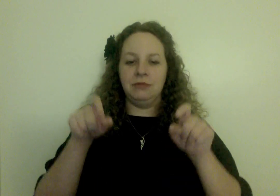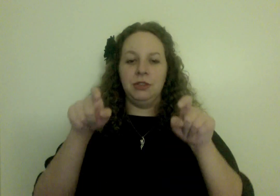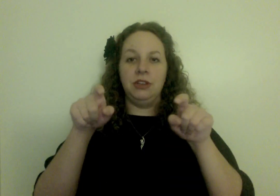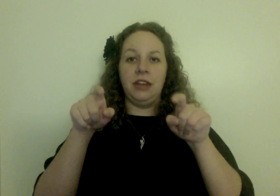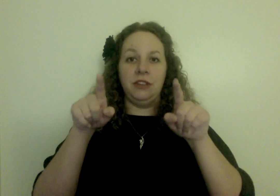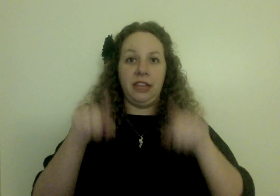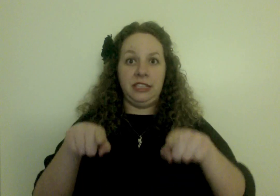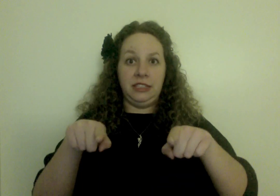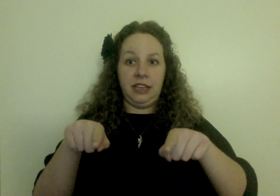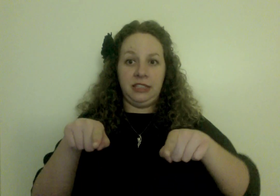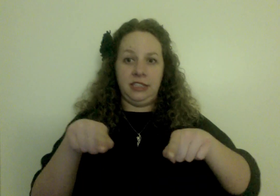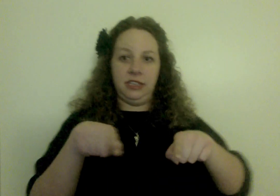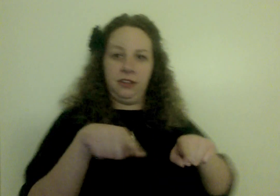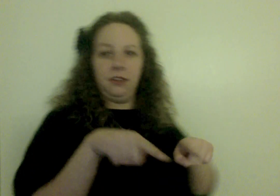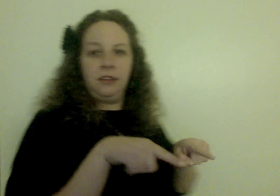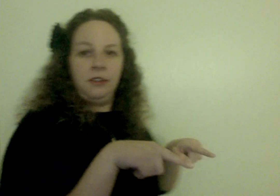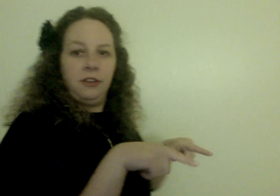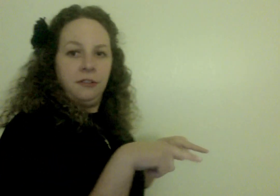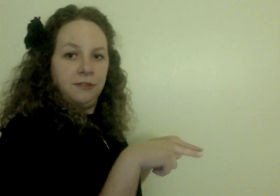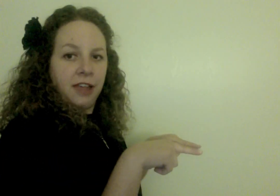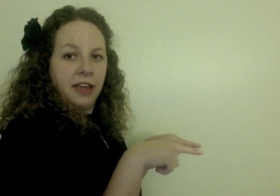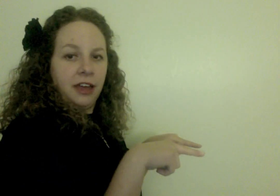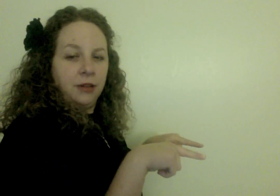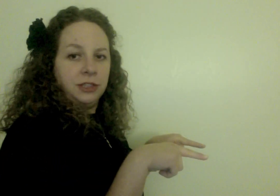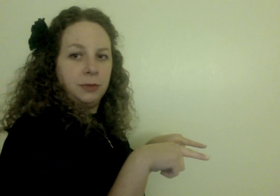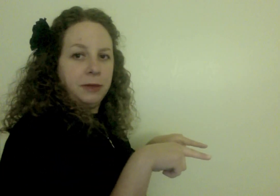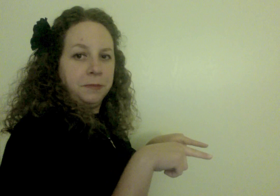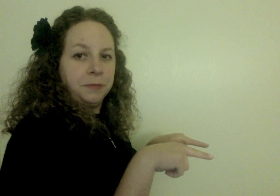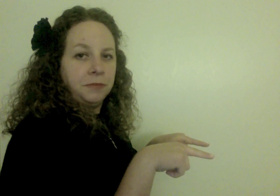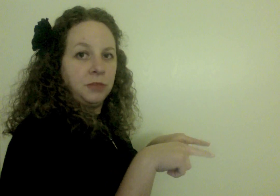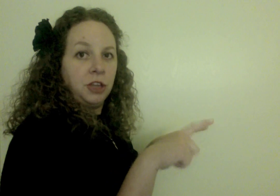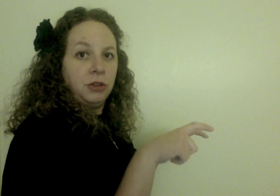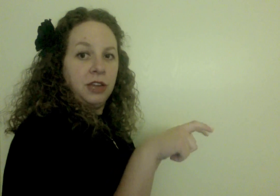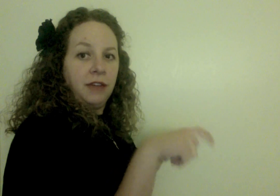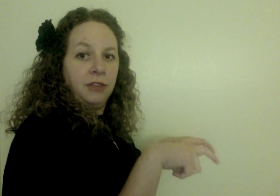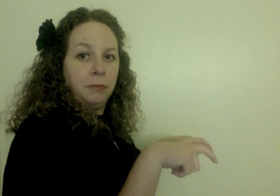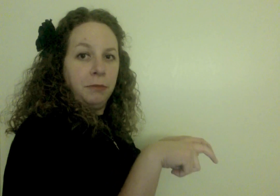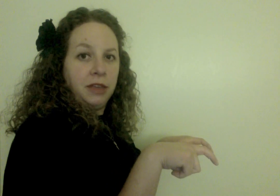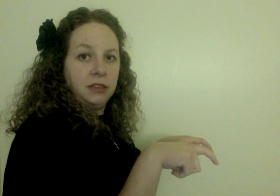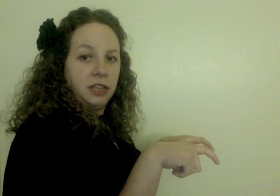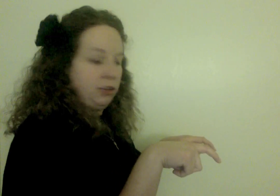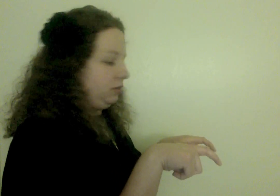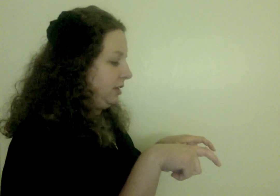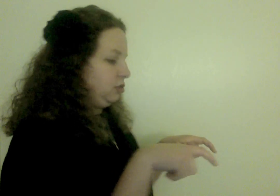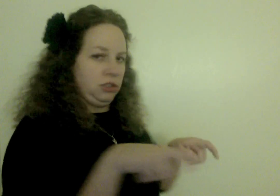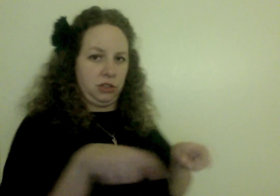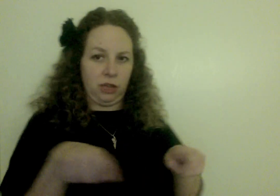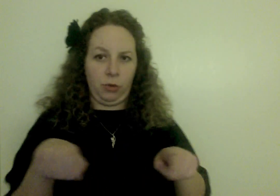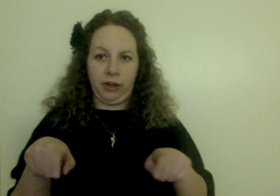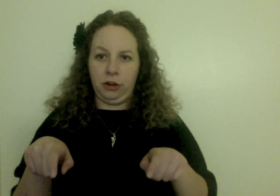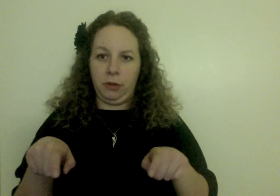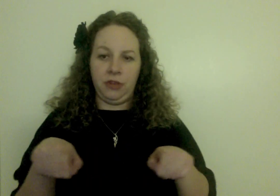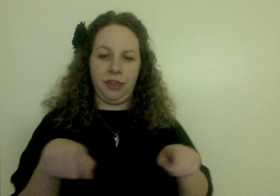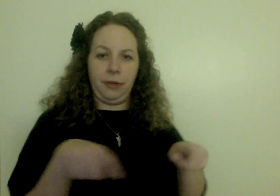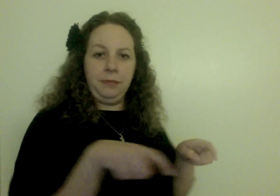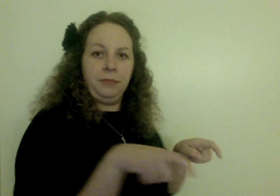could have your legs extended flat out this way. You could have them bent and your legs just like wider apart that way.